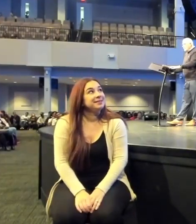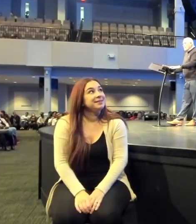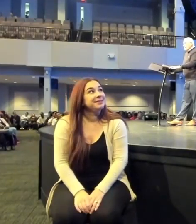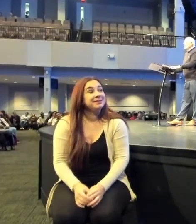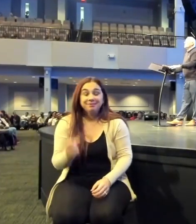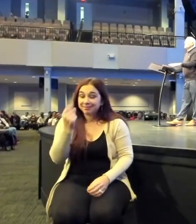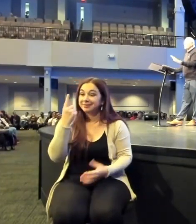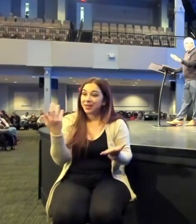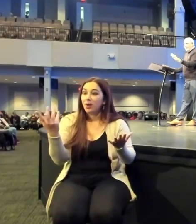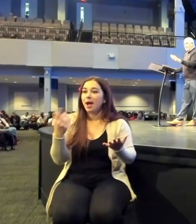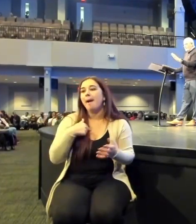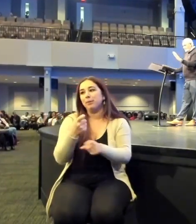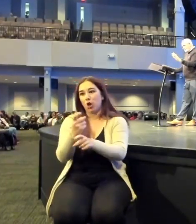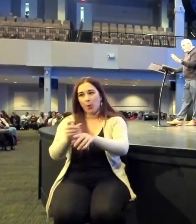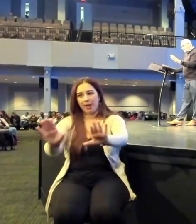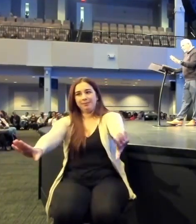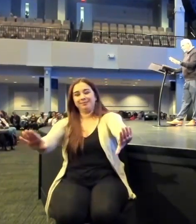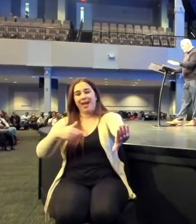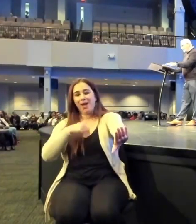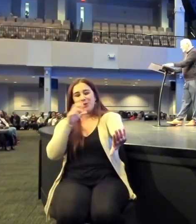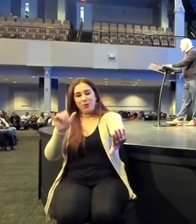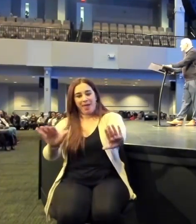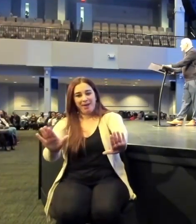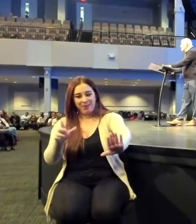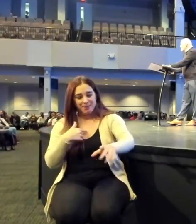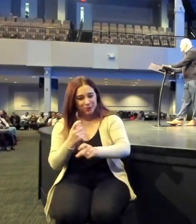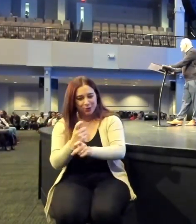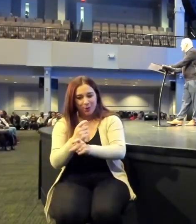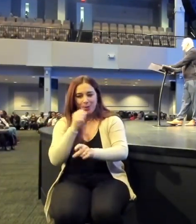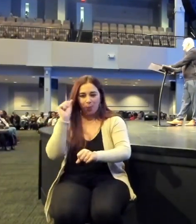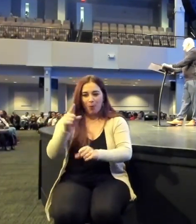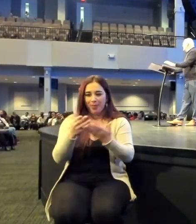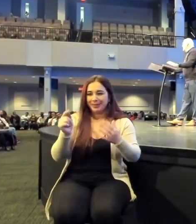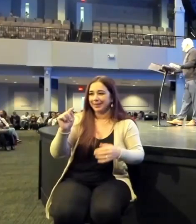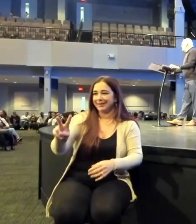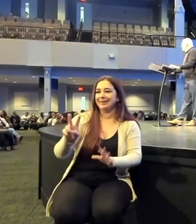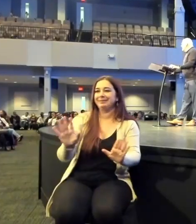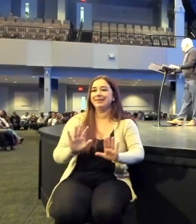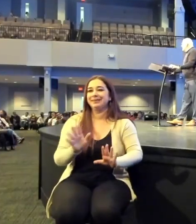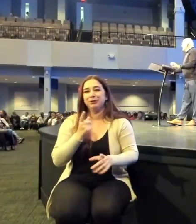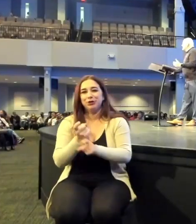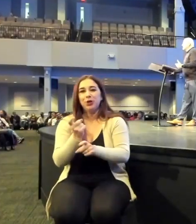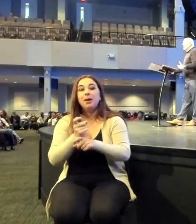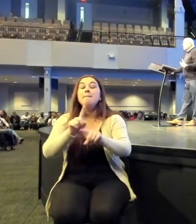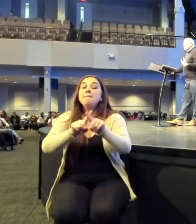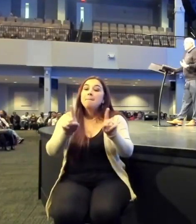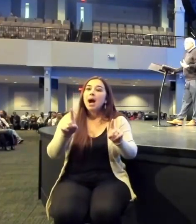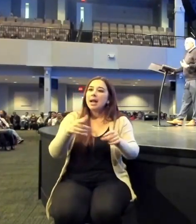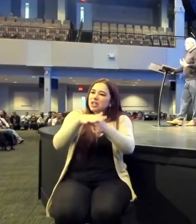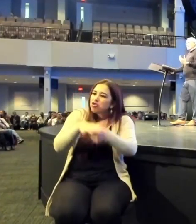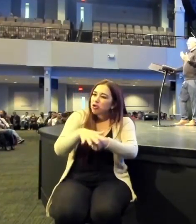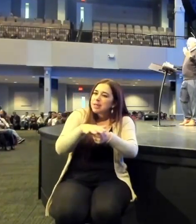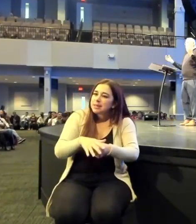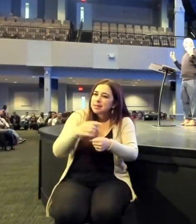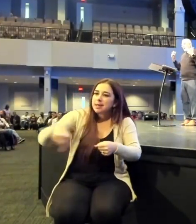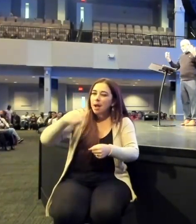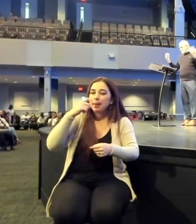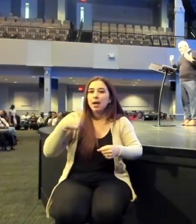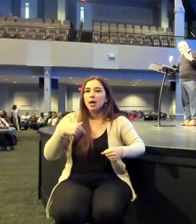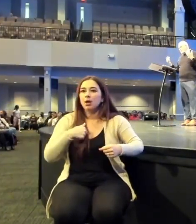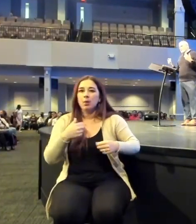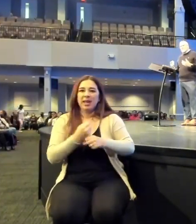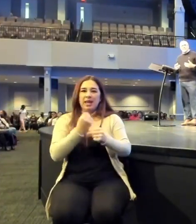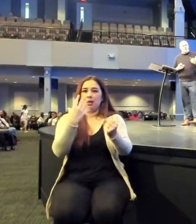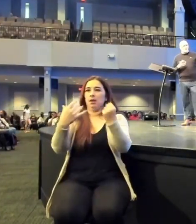Are you with me today? That's a joke, by the way, just so you know, okay? That's a joke, okay? But it distresses us because we're getting all